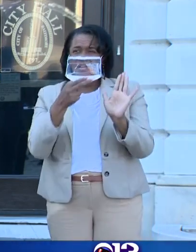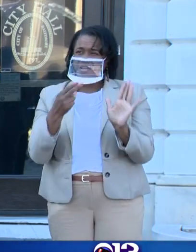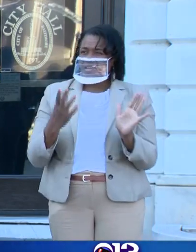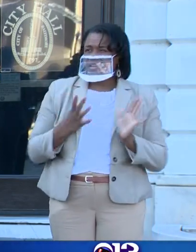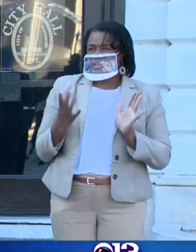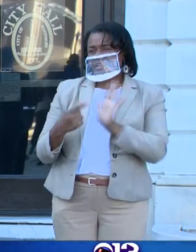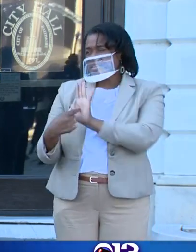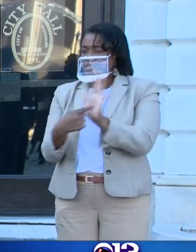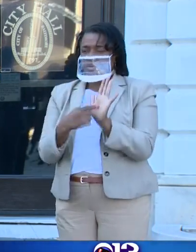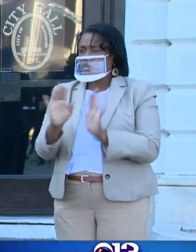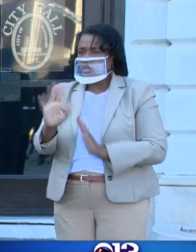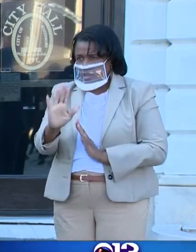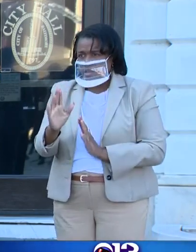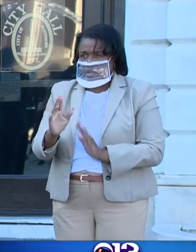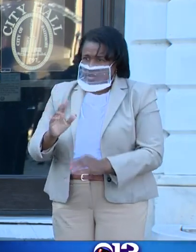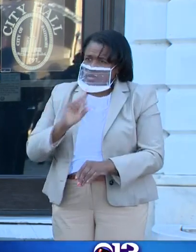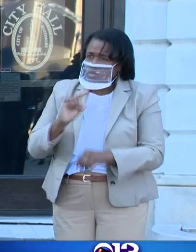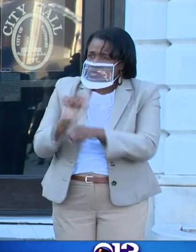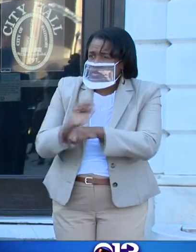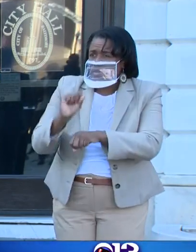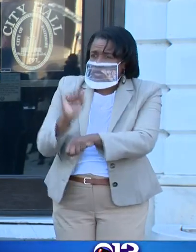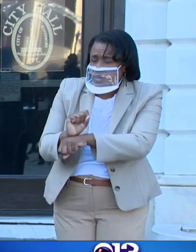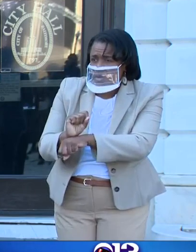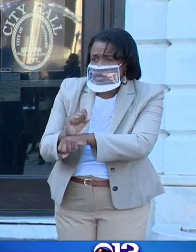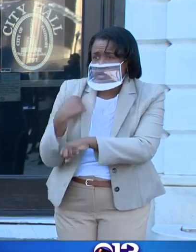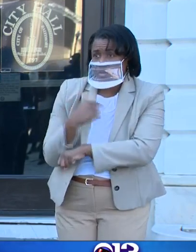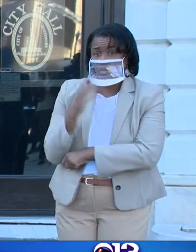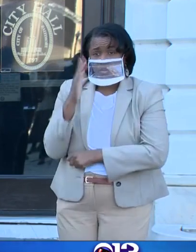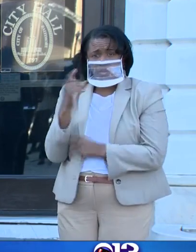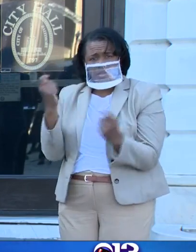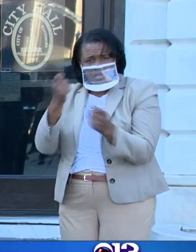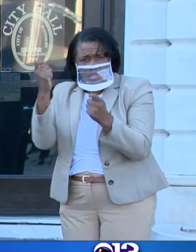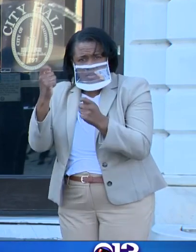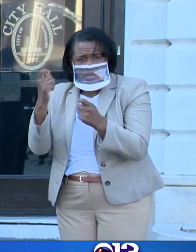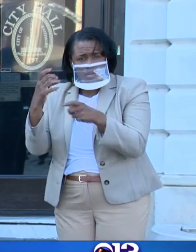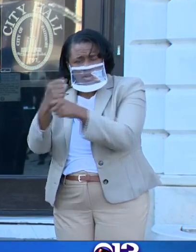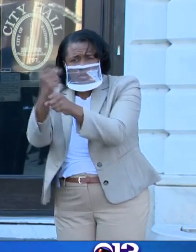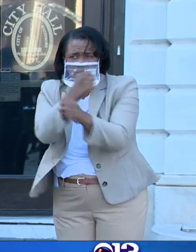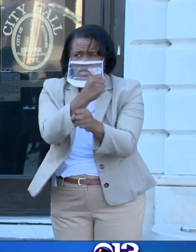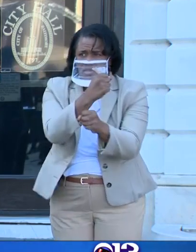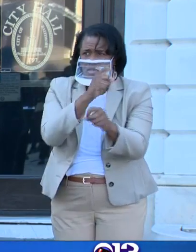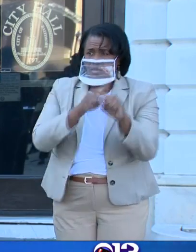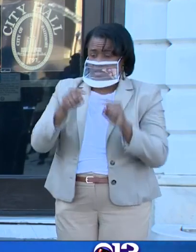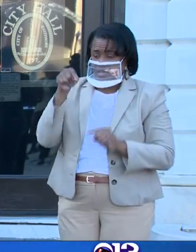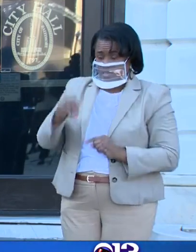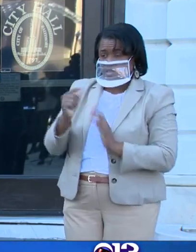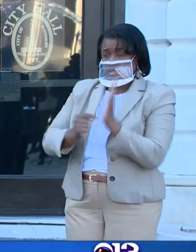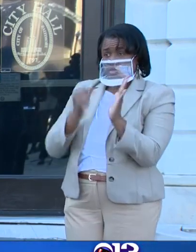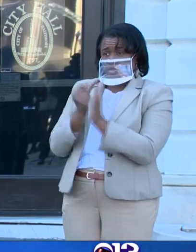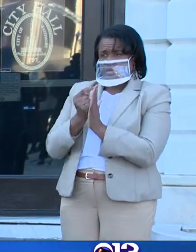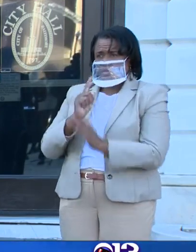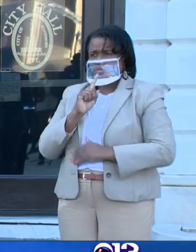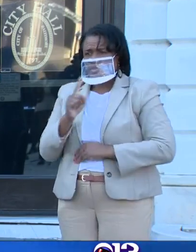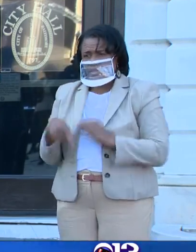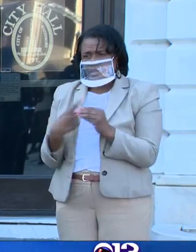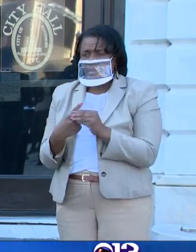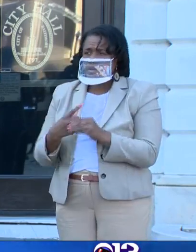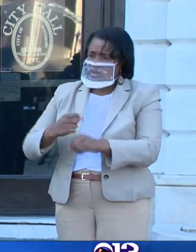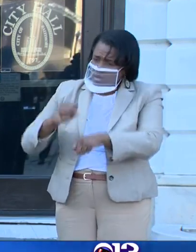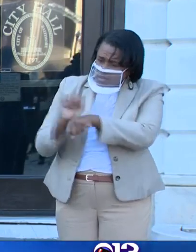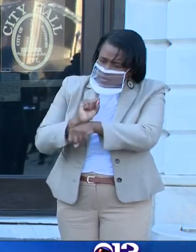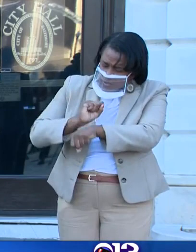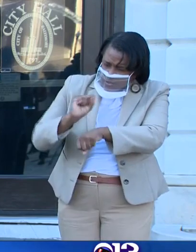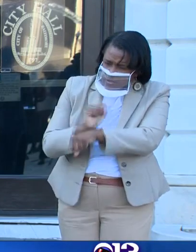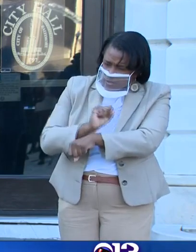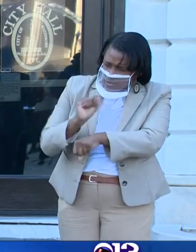We will celebrate our wins, but this term is fundamentally about doing the hard work